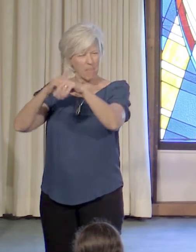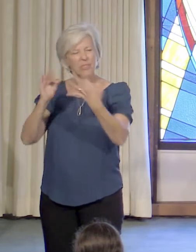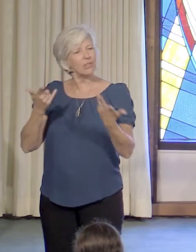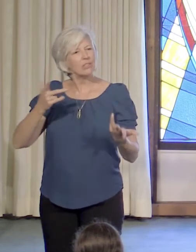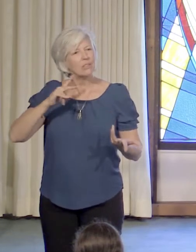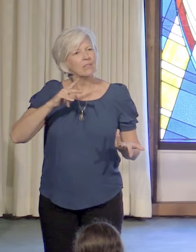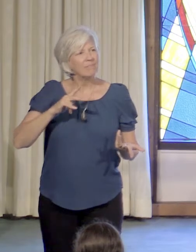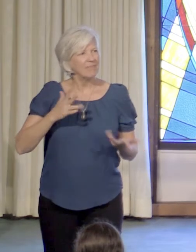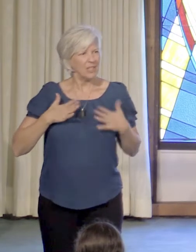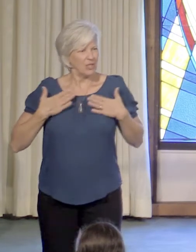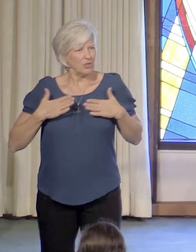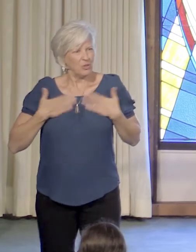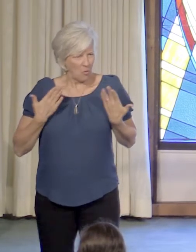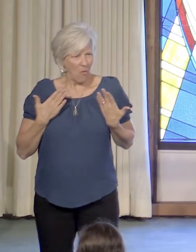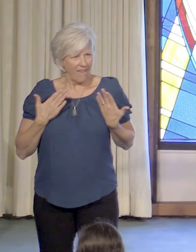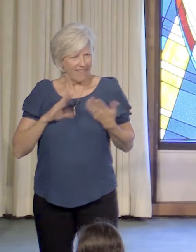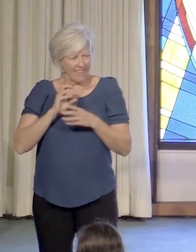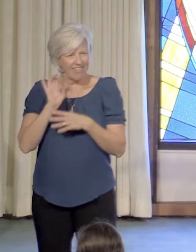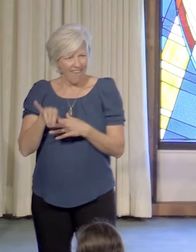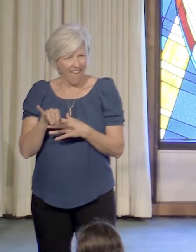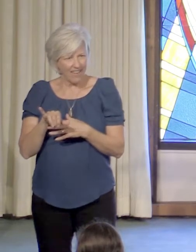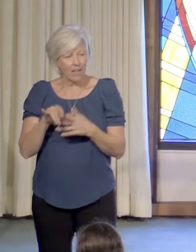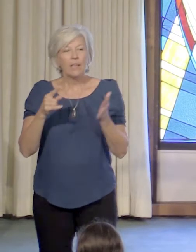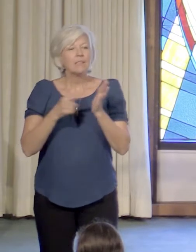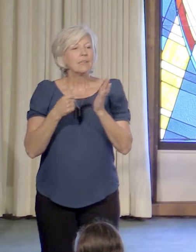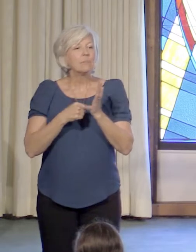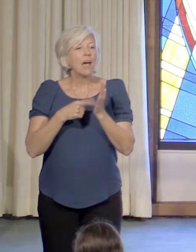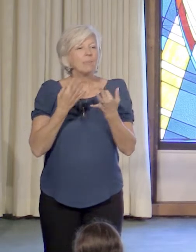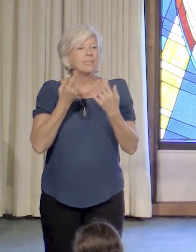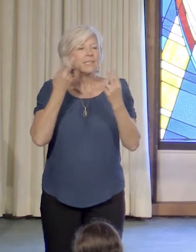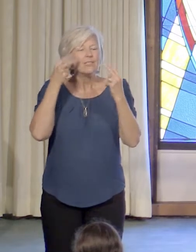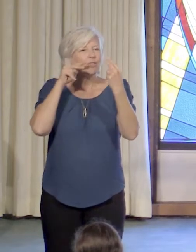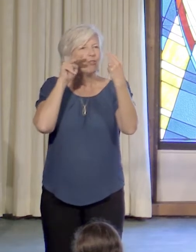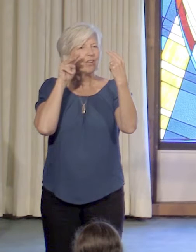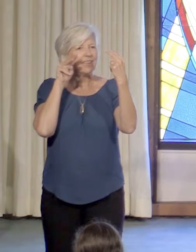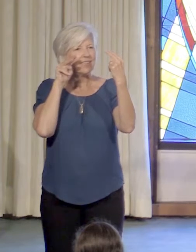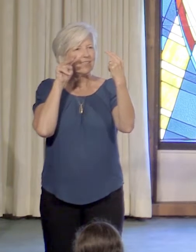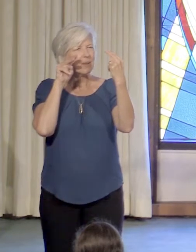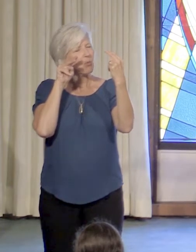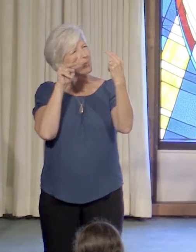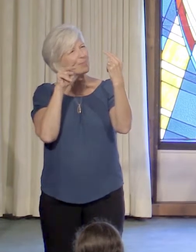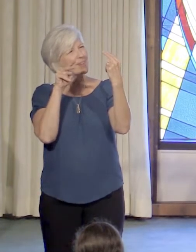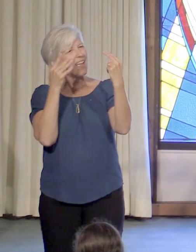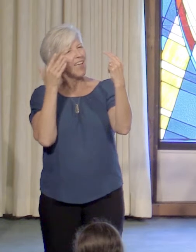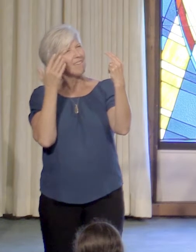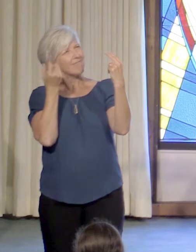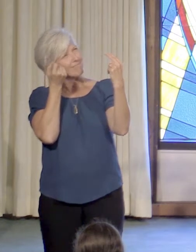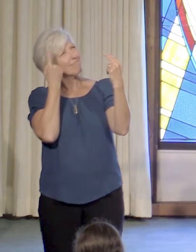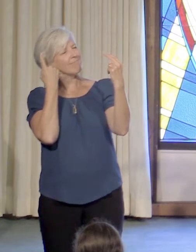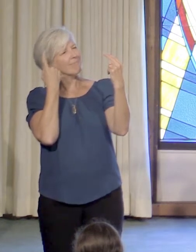in that. Sometimes it's looking into somebody's eyes and realizing how much you love them,